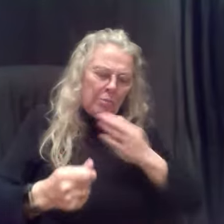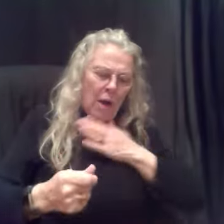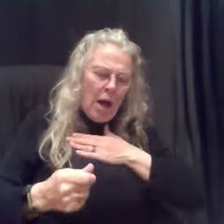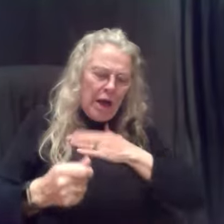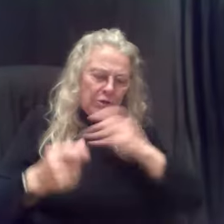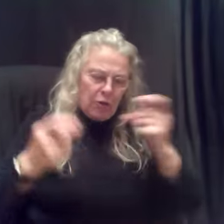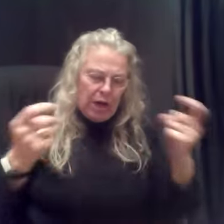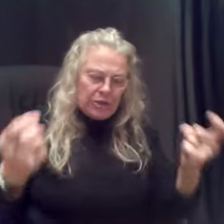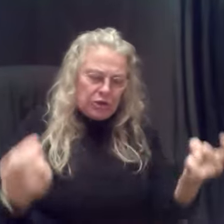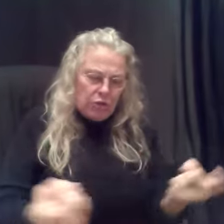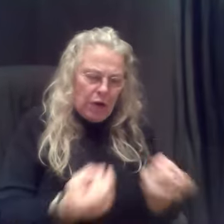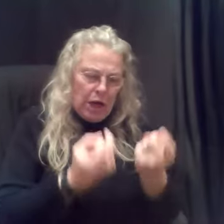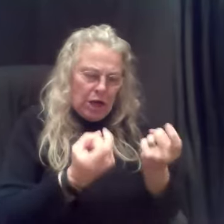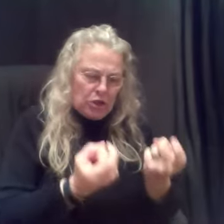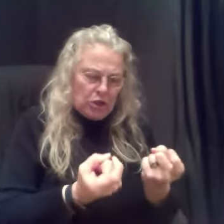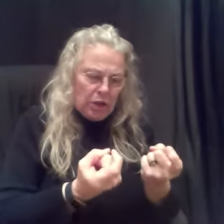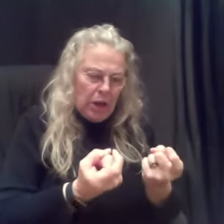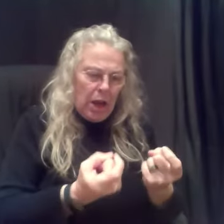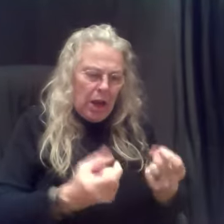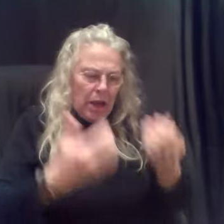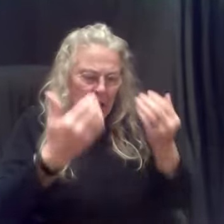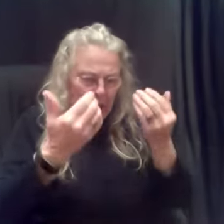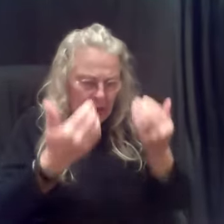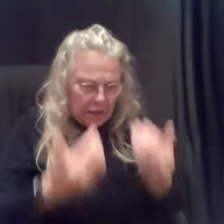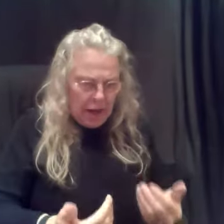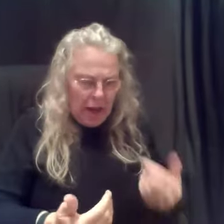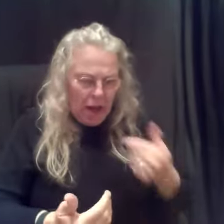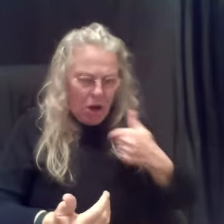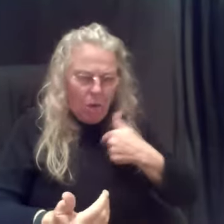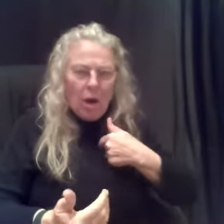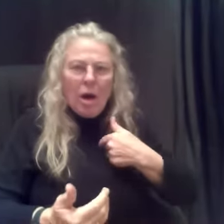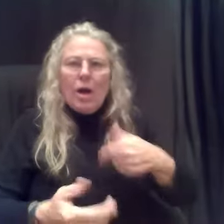my transgression, and now I am